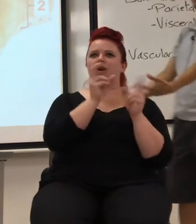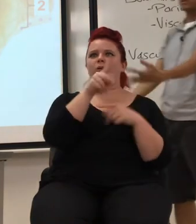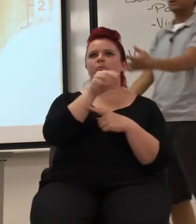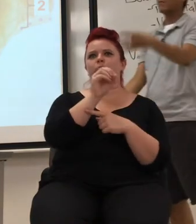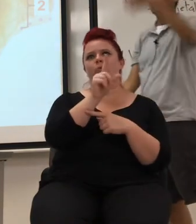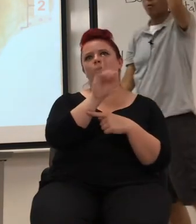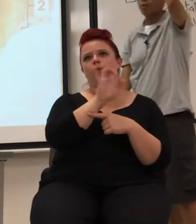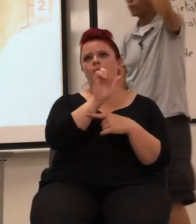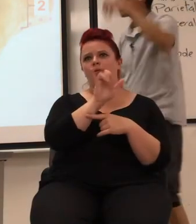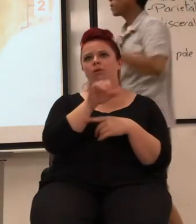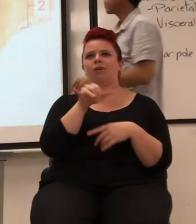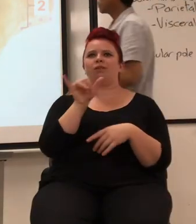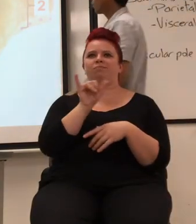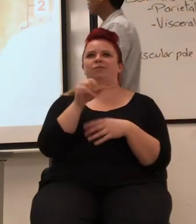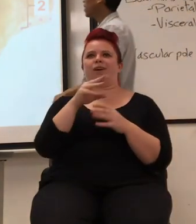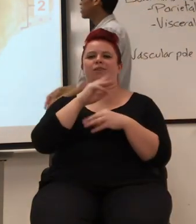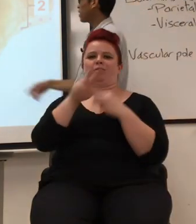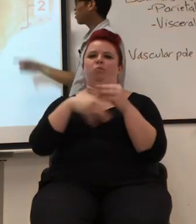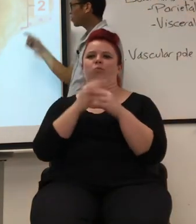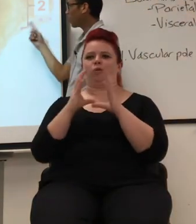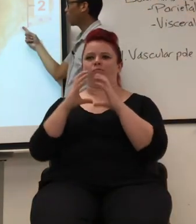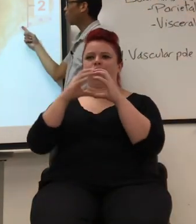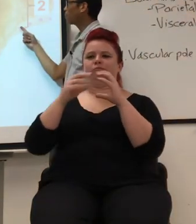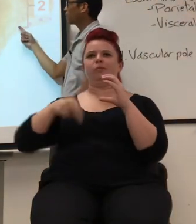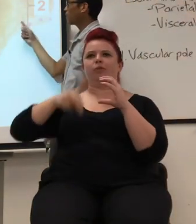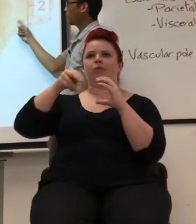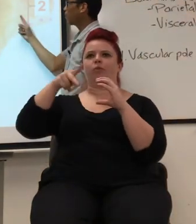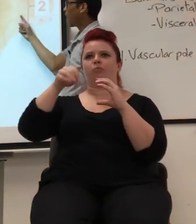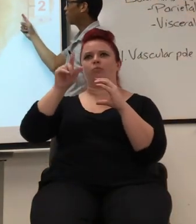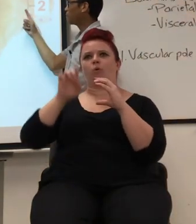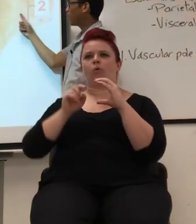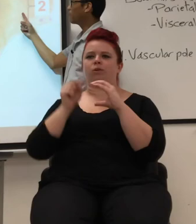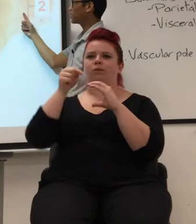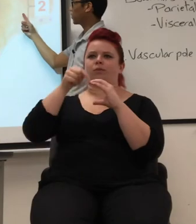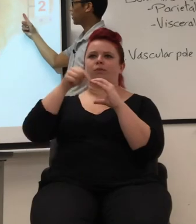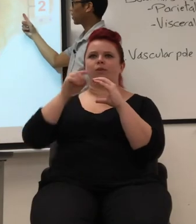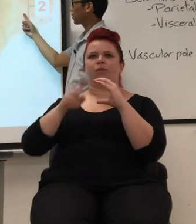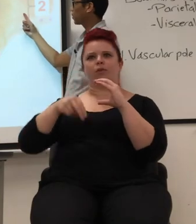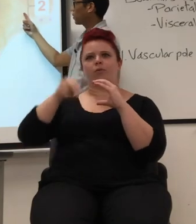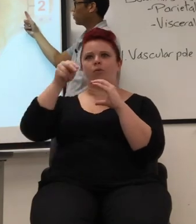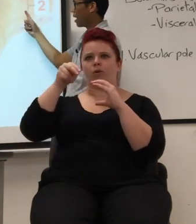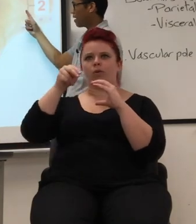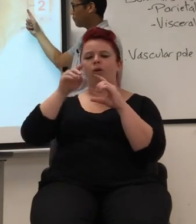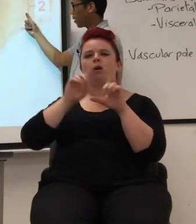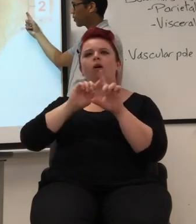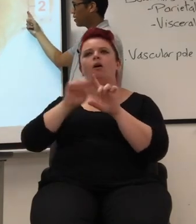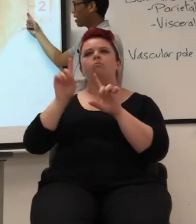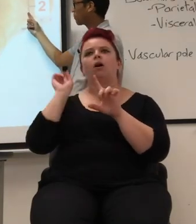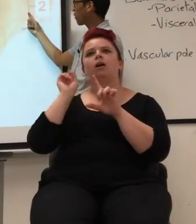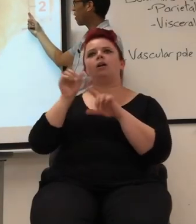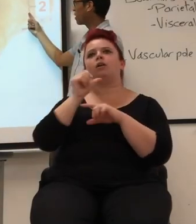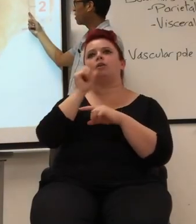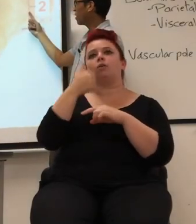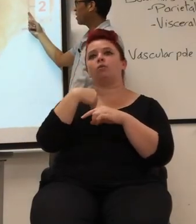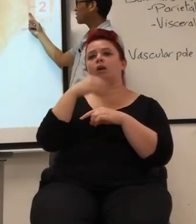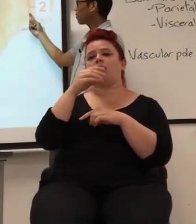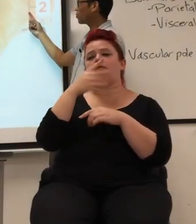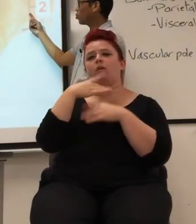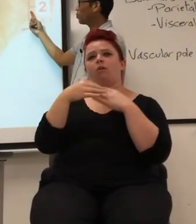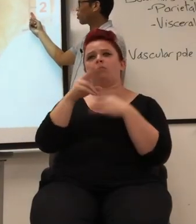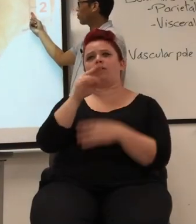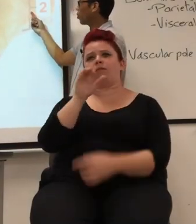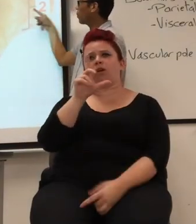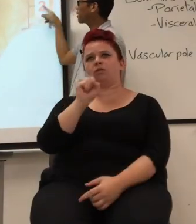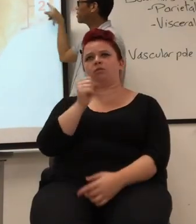North Pole is on the north. Well, anyways, the other pole, you don't have a blood vessel here. You have part of the nephron. It's